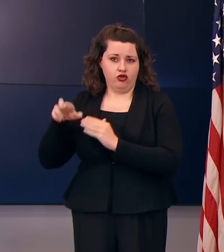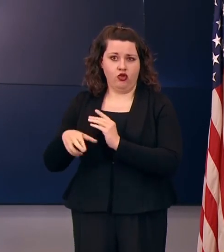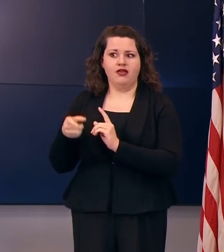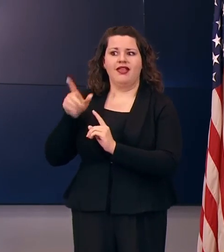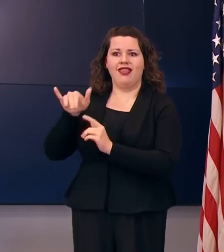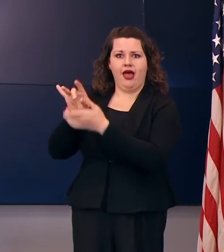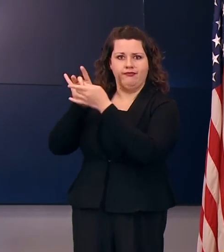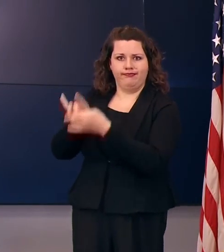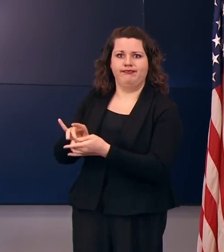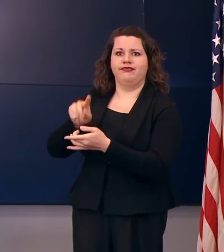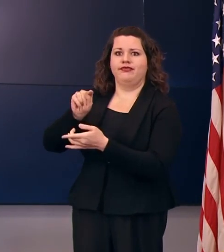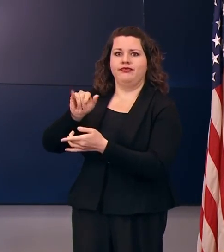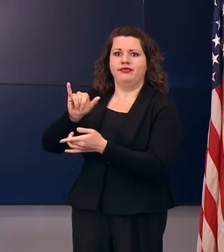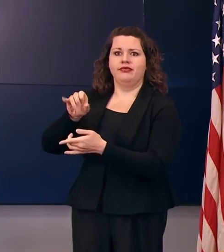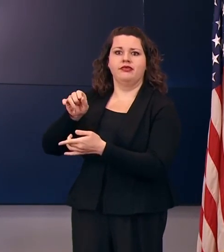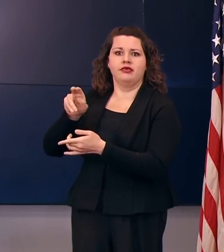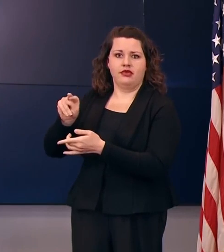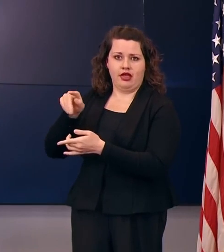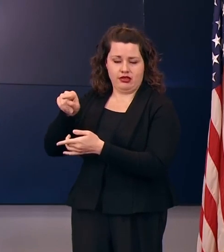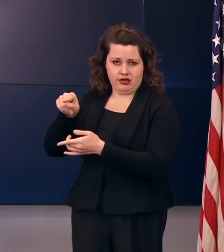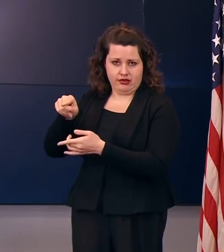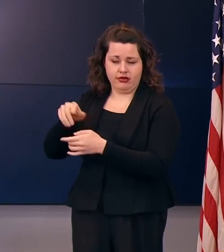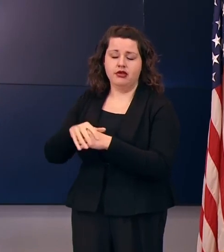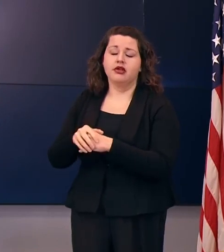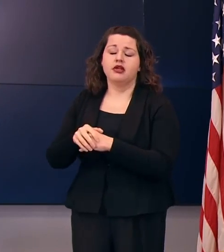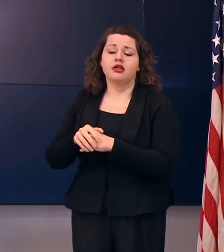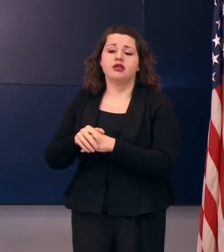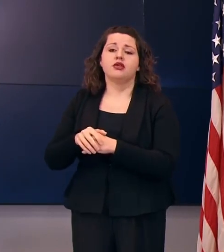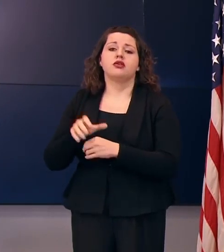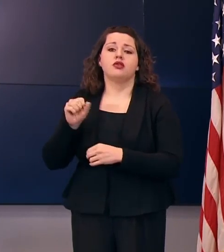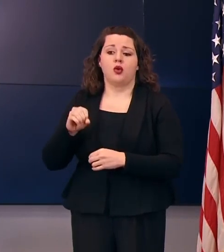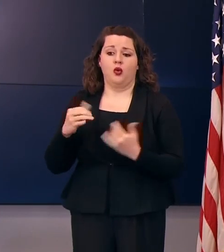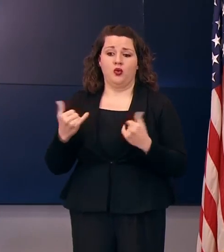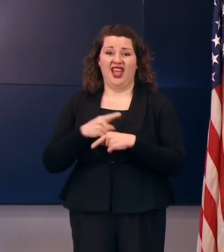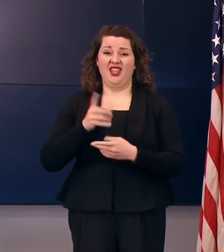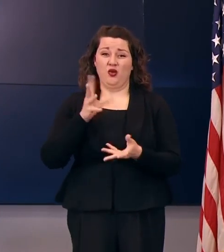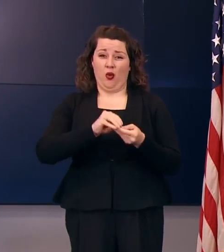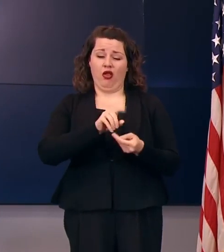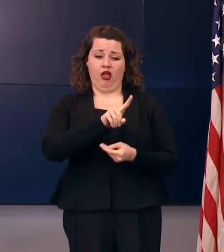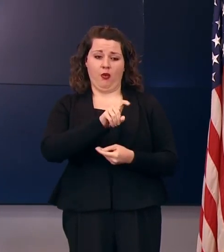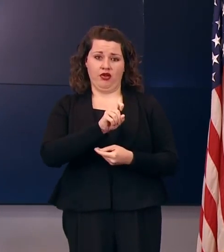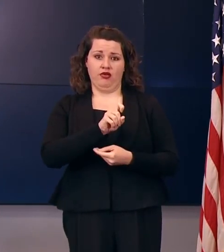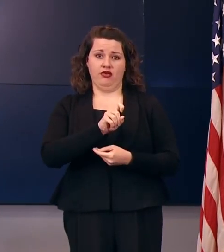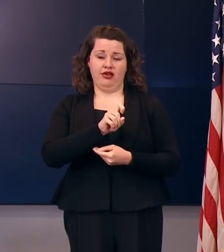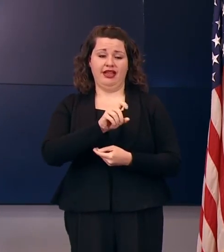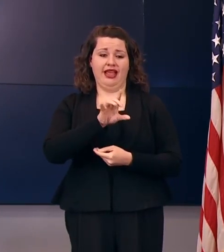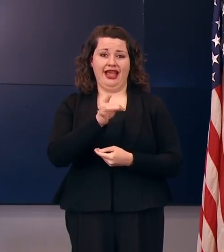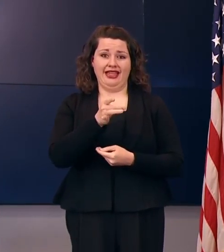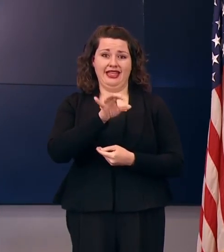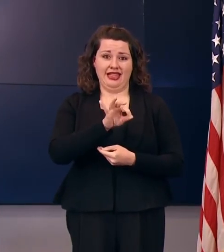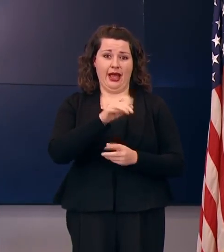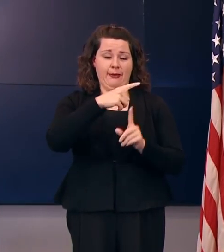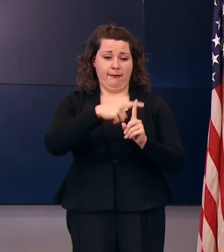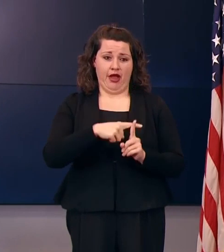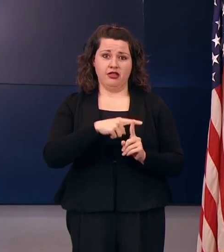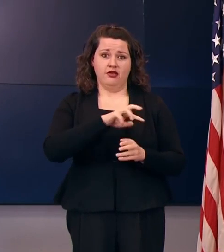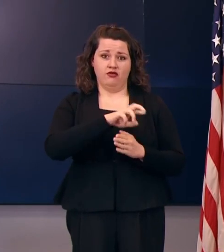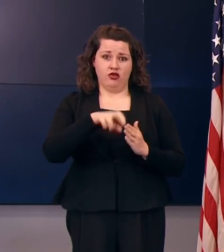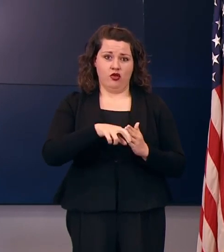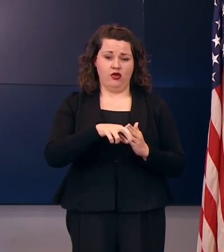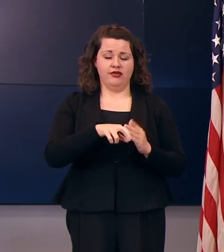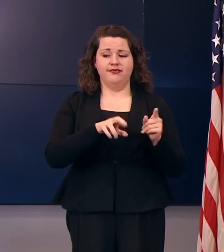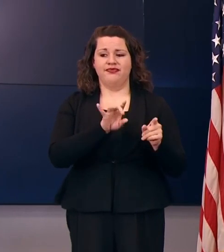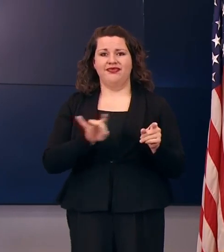cases related to the outbreak at the facility. So of today's total 189 positive